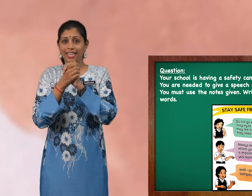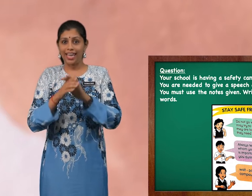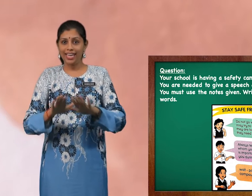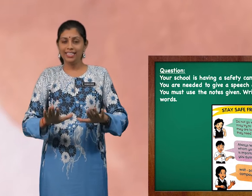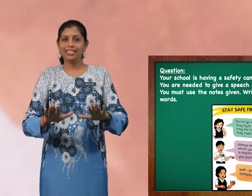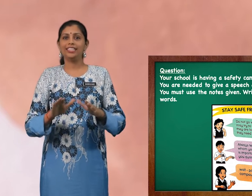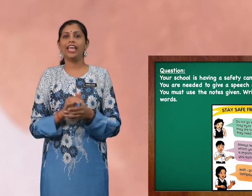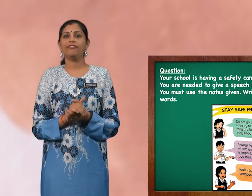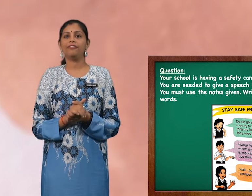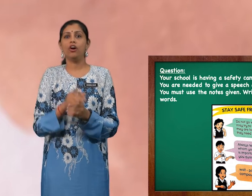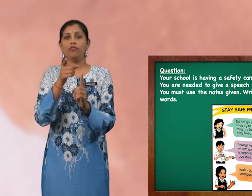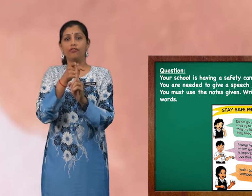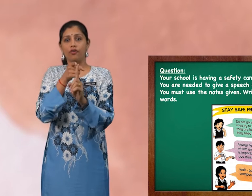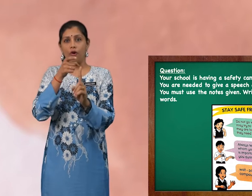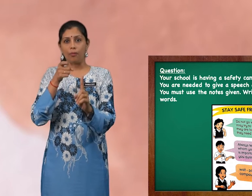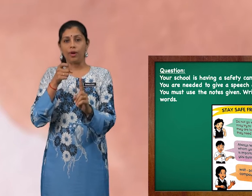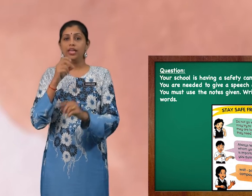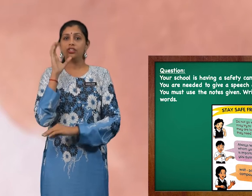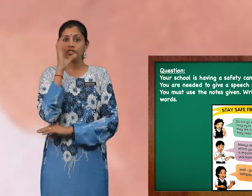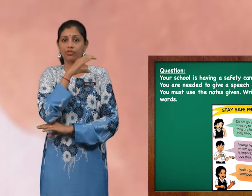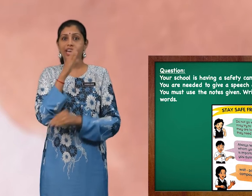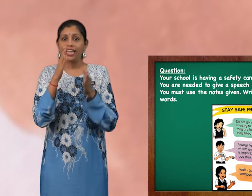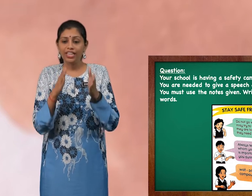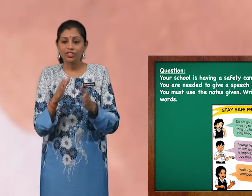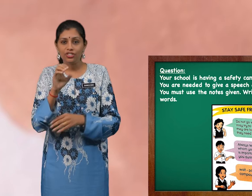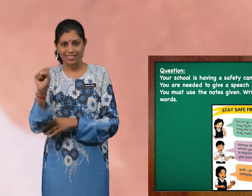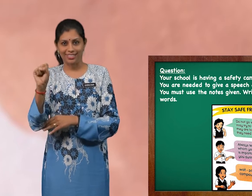stay safe from strangers.